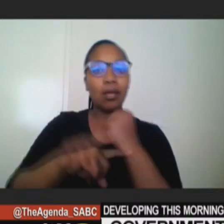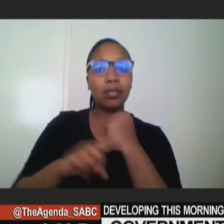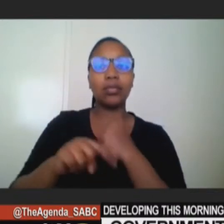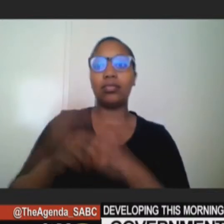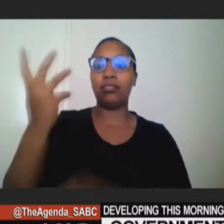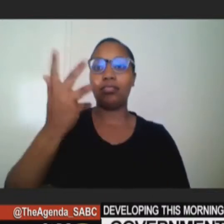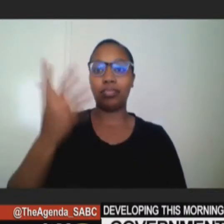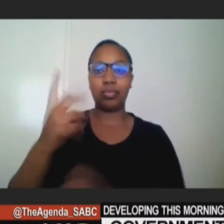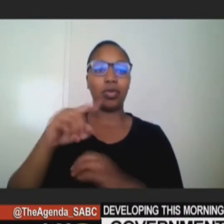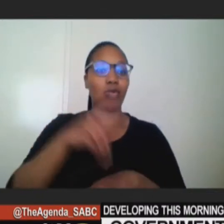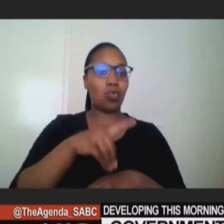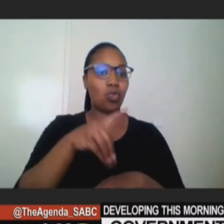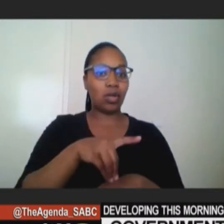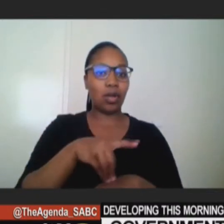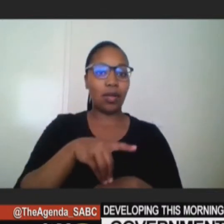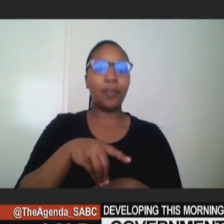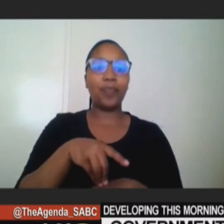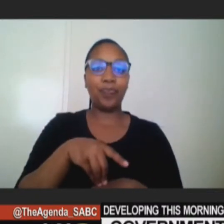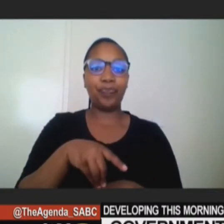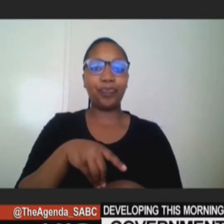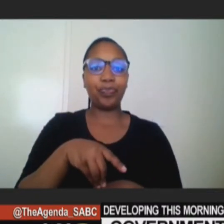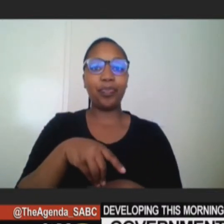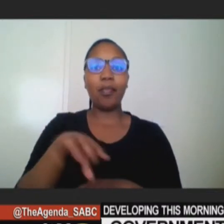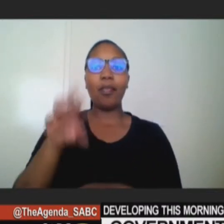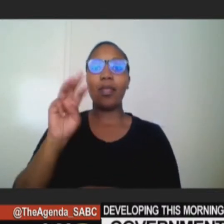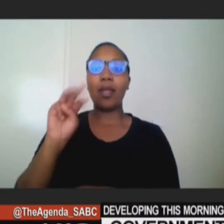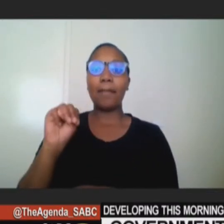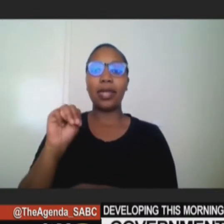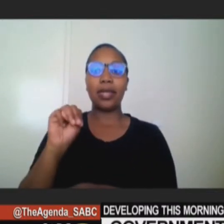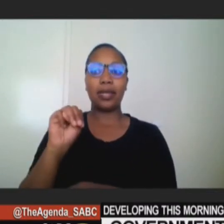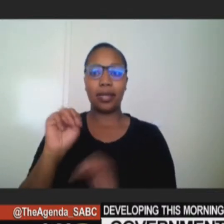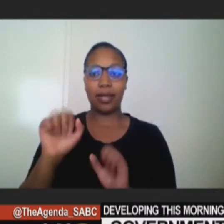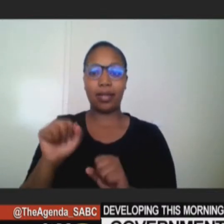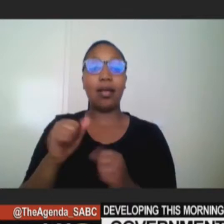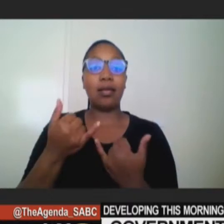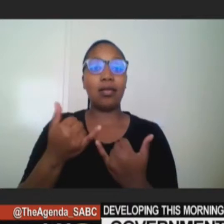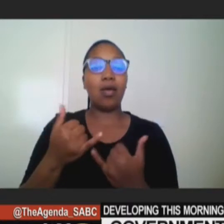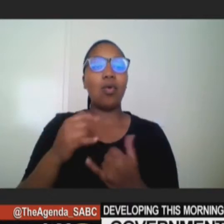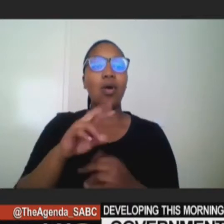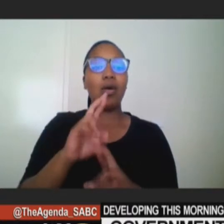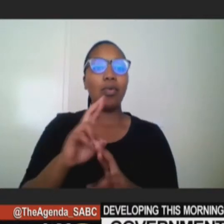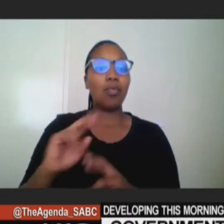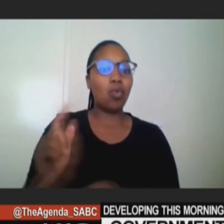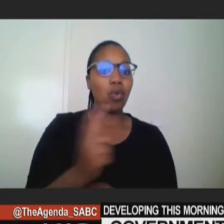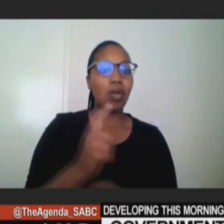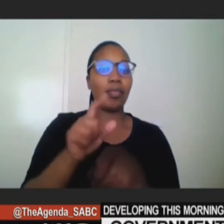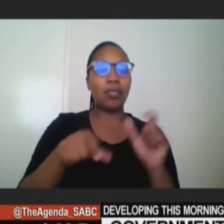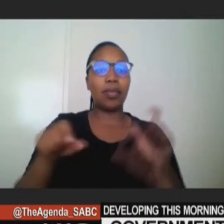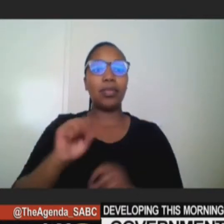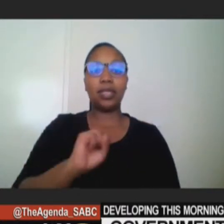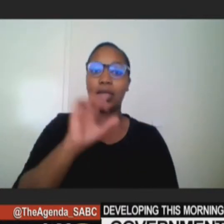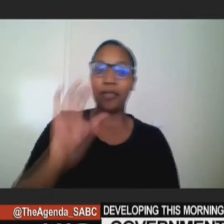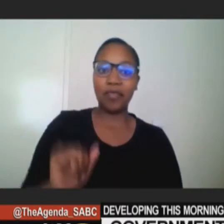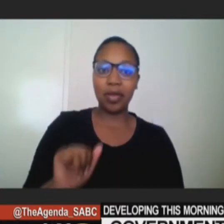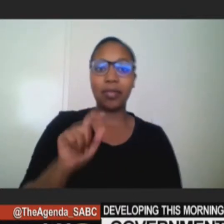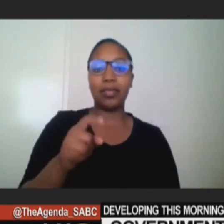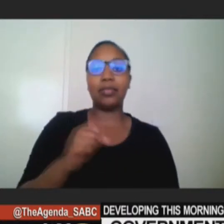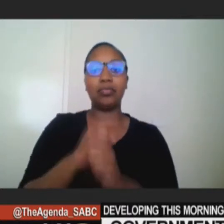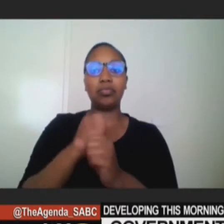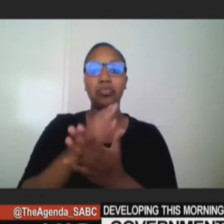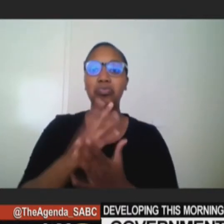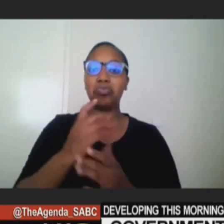need, all South Africans want to be assured that we are on top of the situation, and those who are in